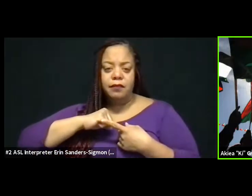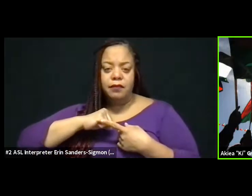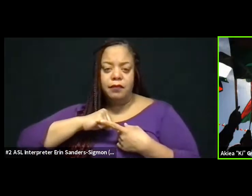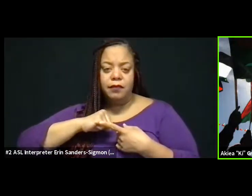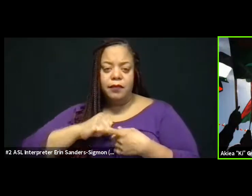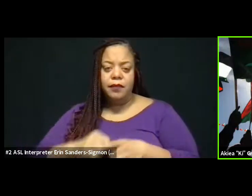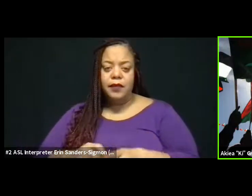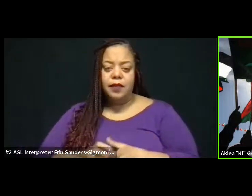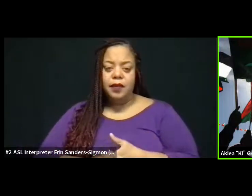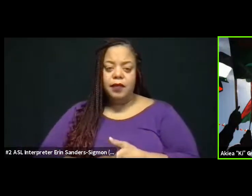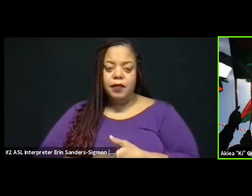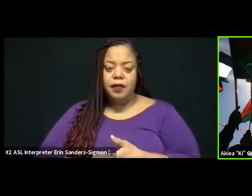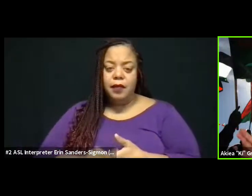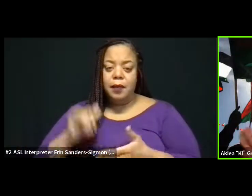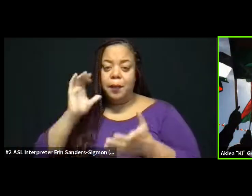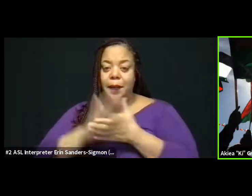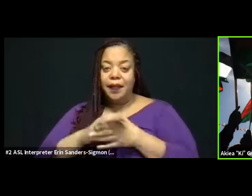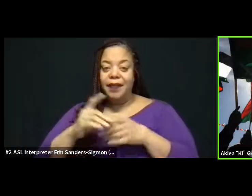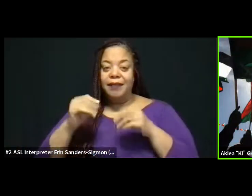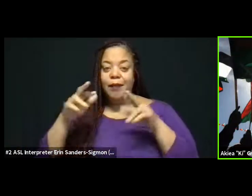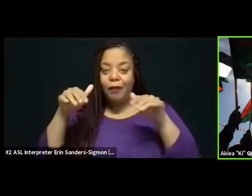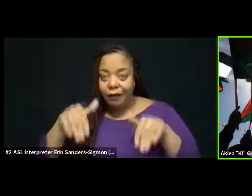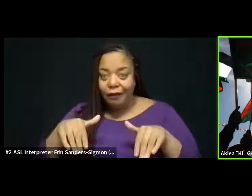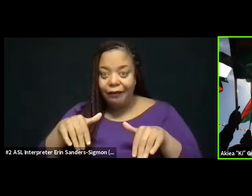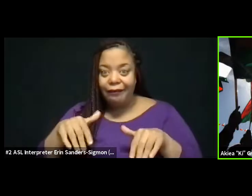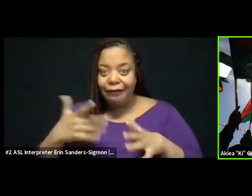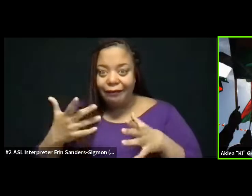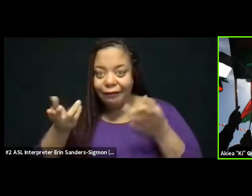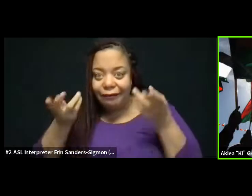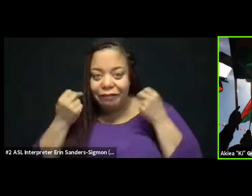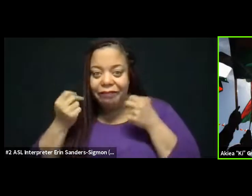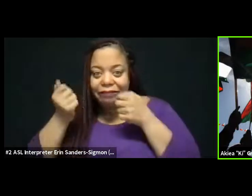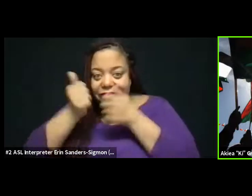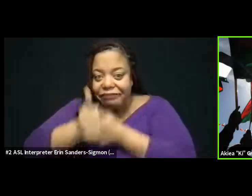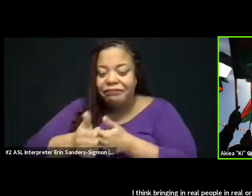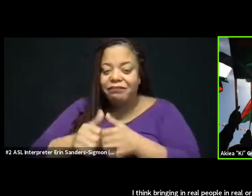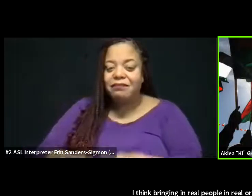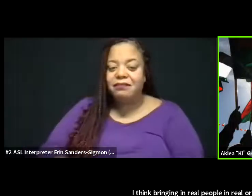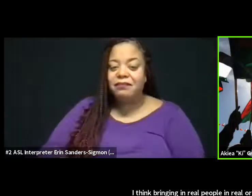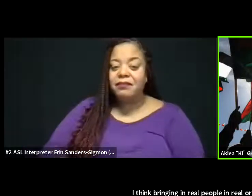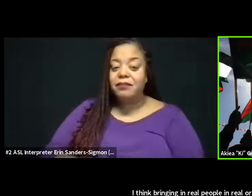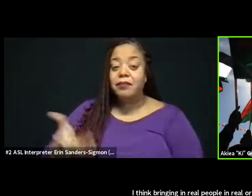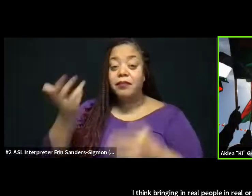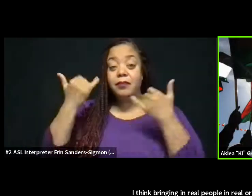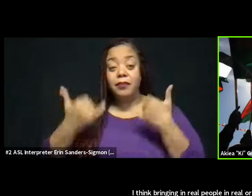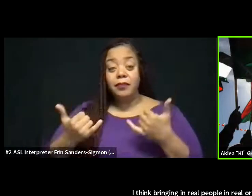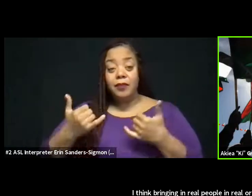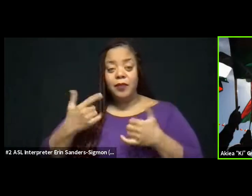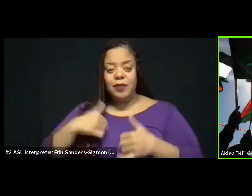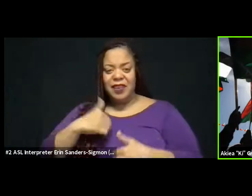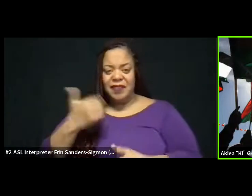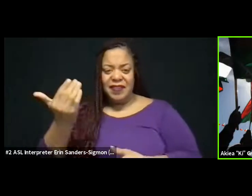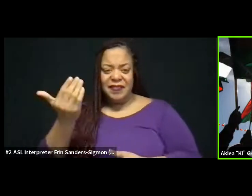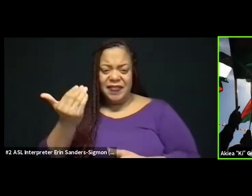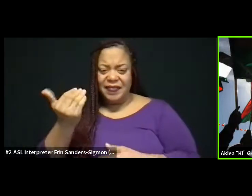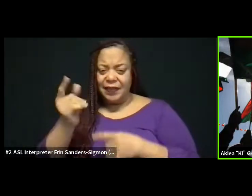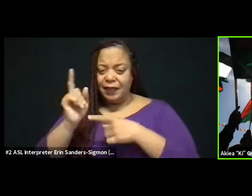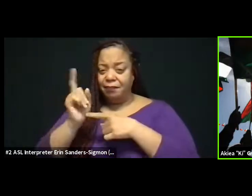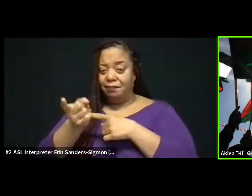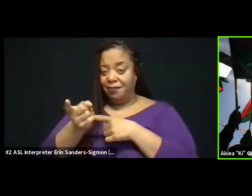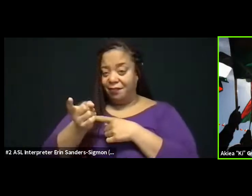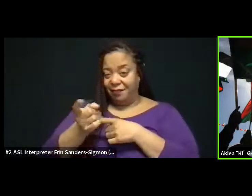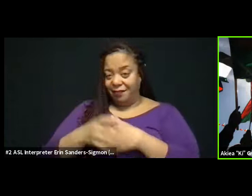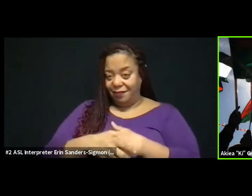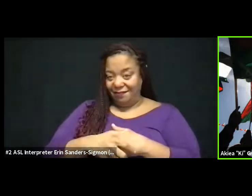them. Like if today we only had like 15 minutes of recess or